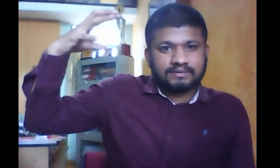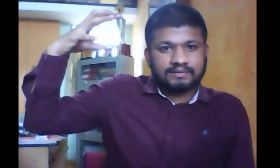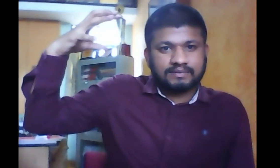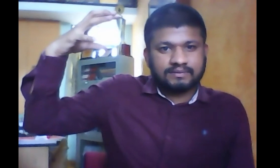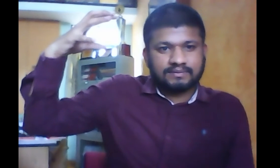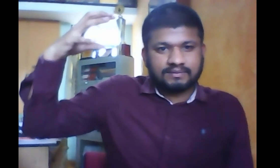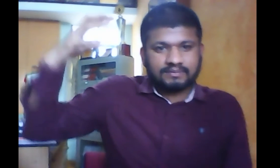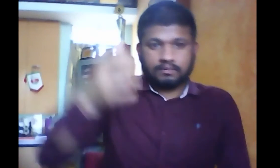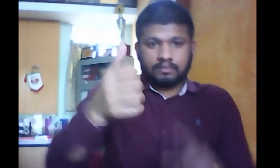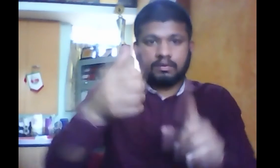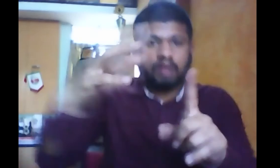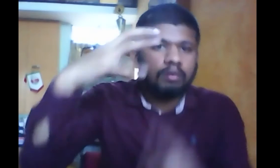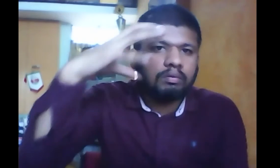Shweta.